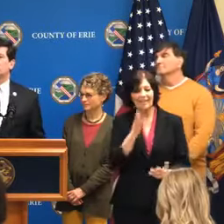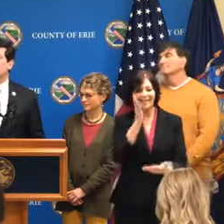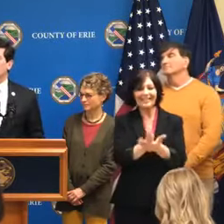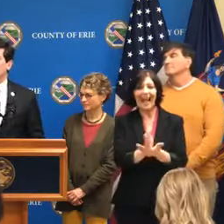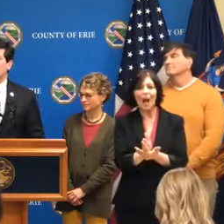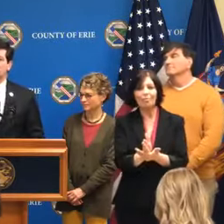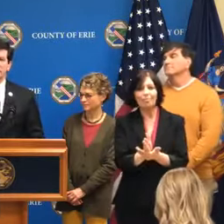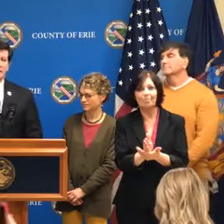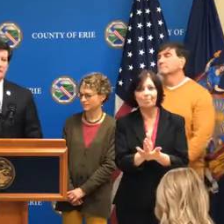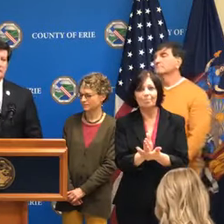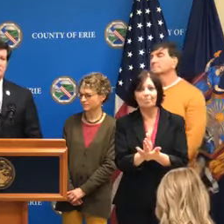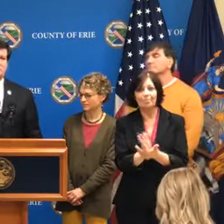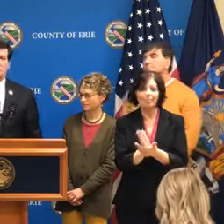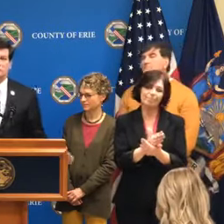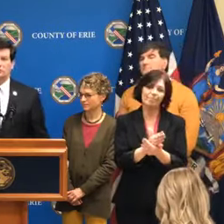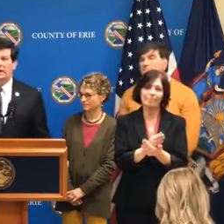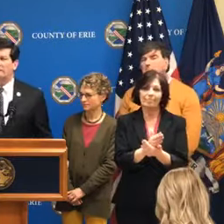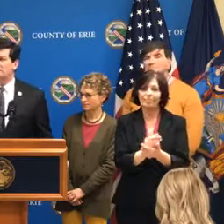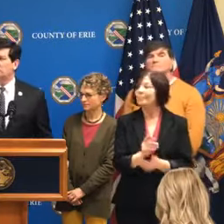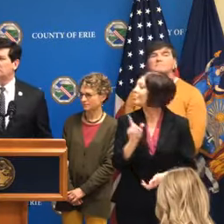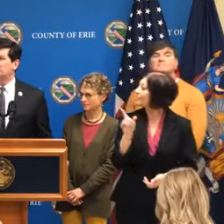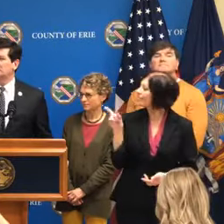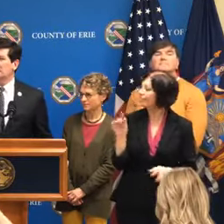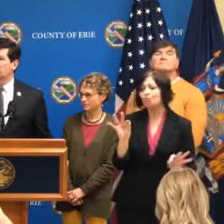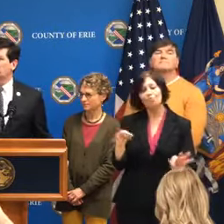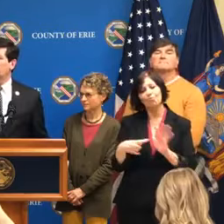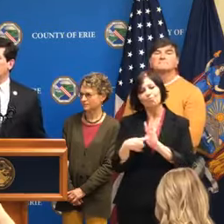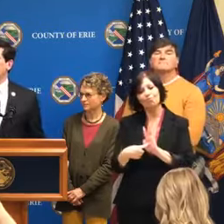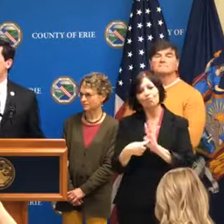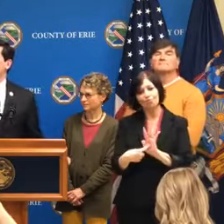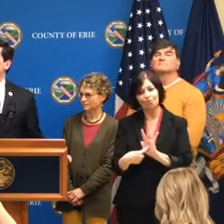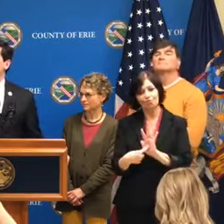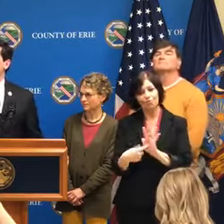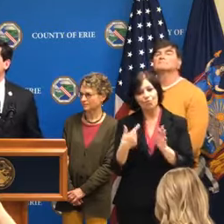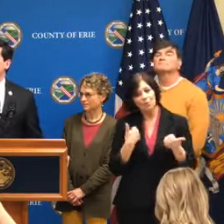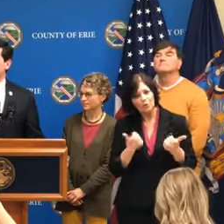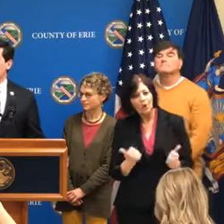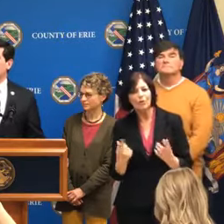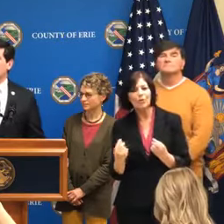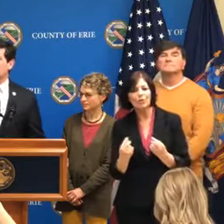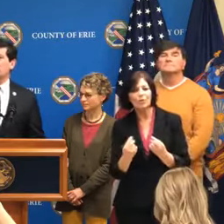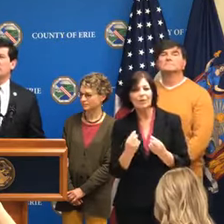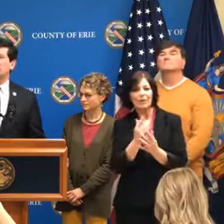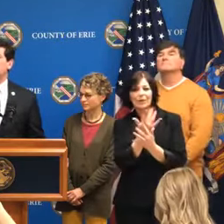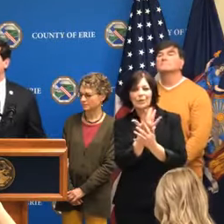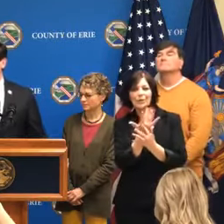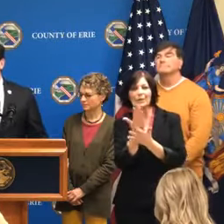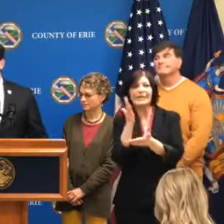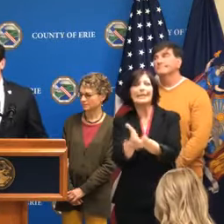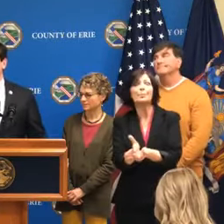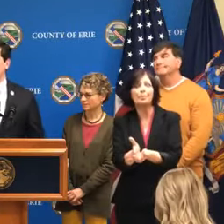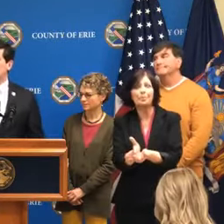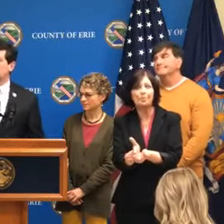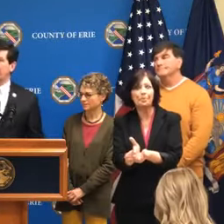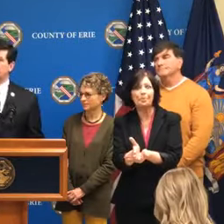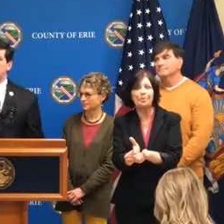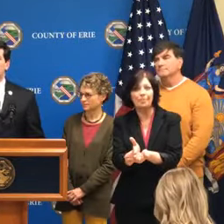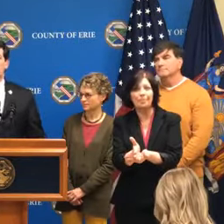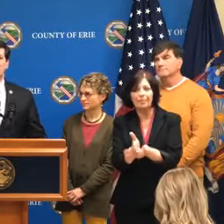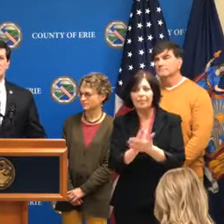somewhere in between. And this little graph is a perfect example of what we're trying to do. Stop the spread of the fire, so to speak, in